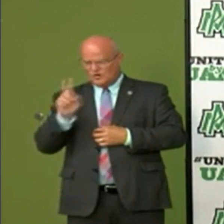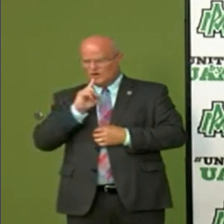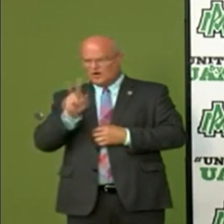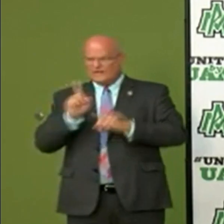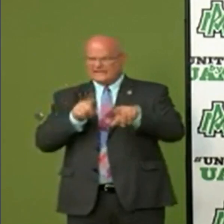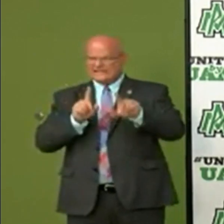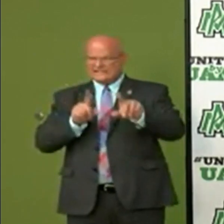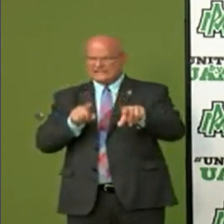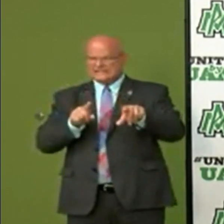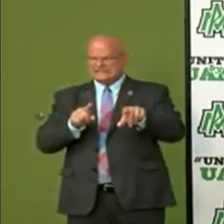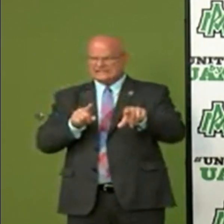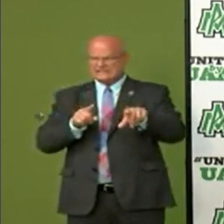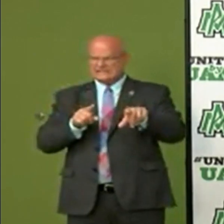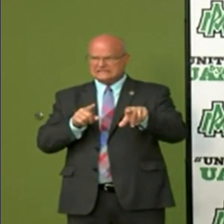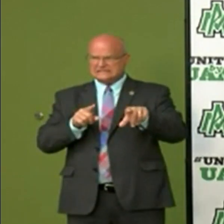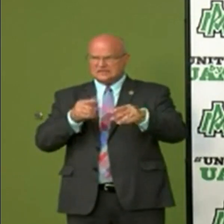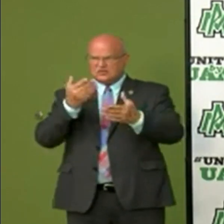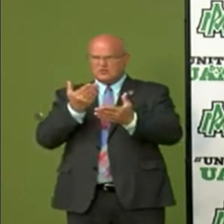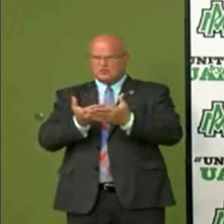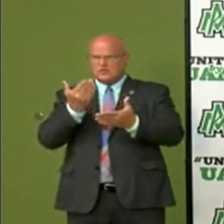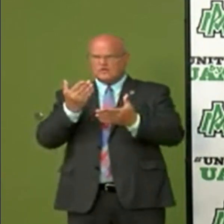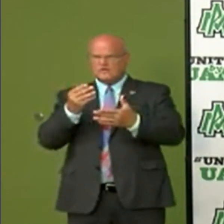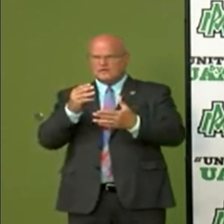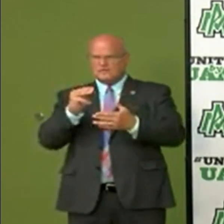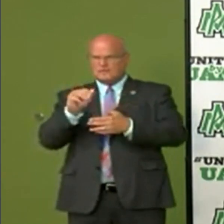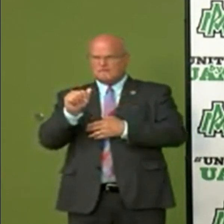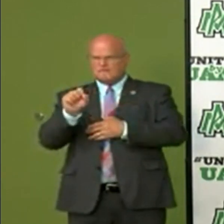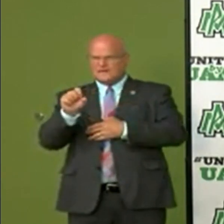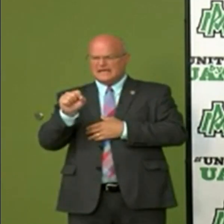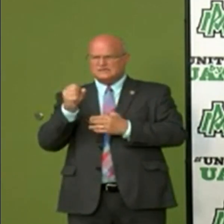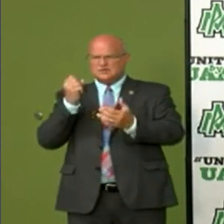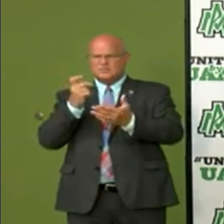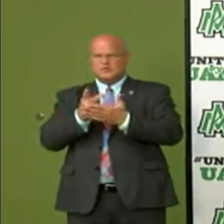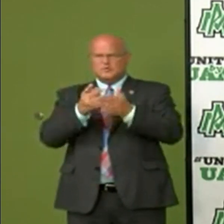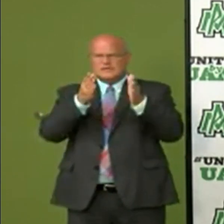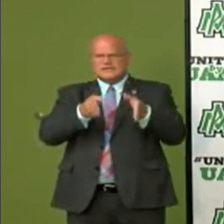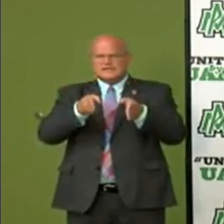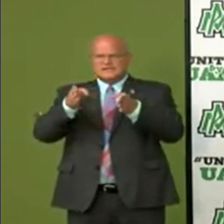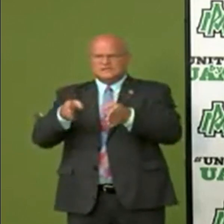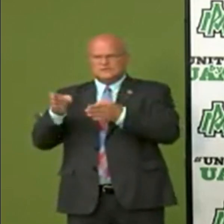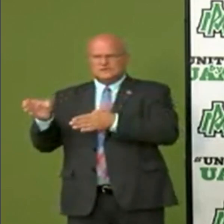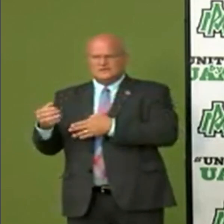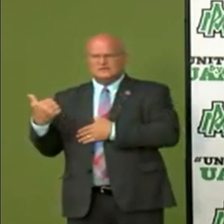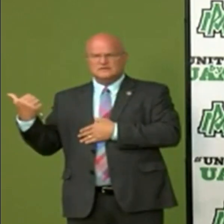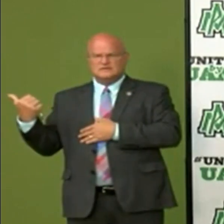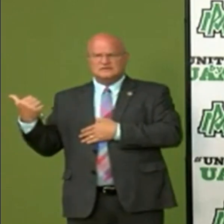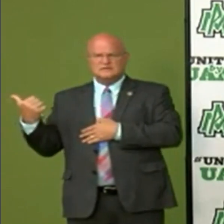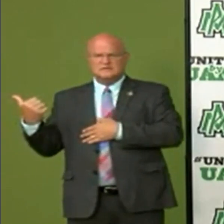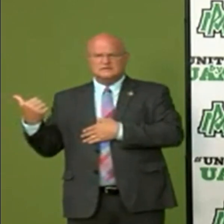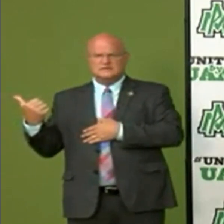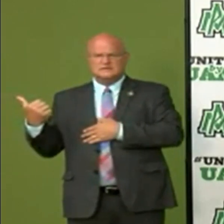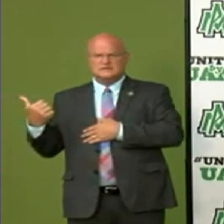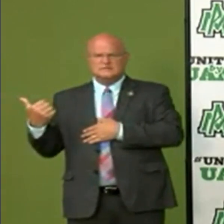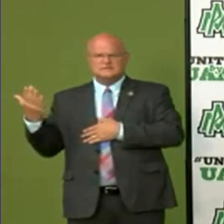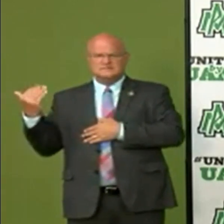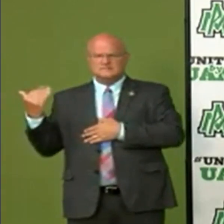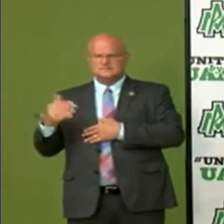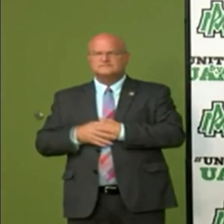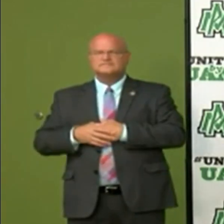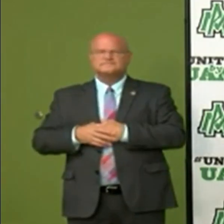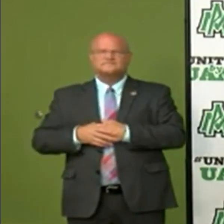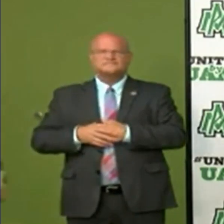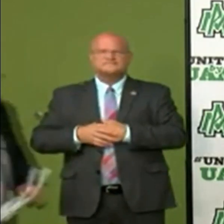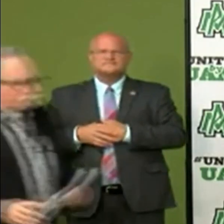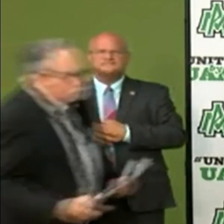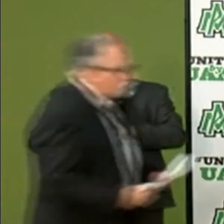the attendance? I think you approve them in mass, or do you approve them individually? They're individual. Yeah, come on.